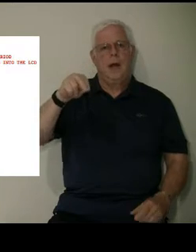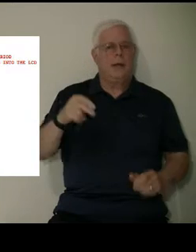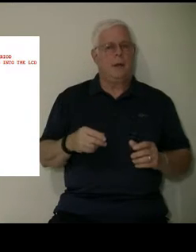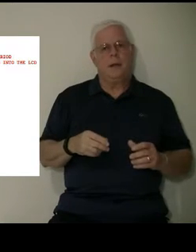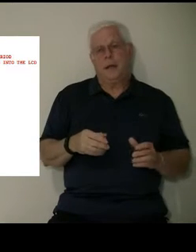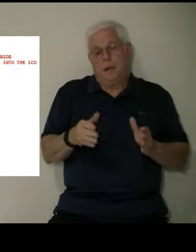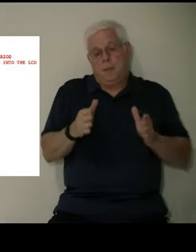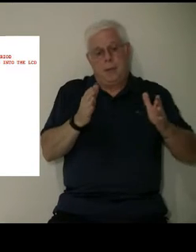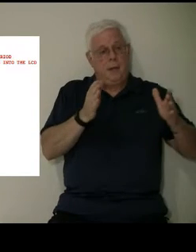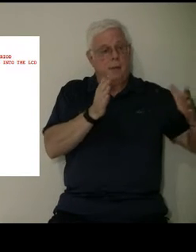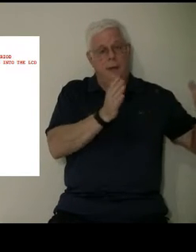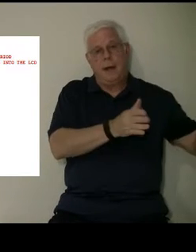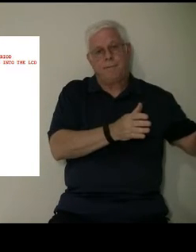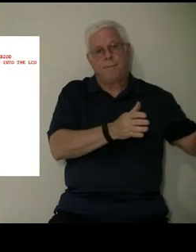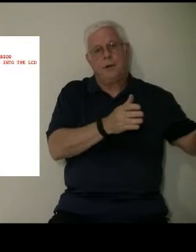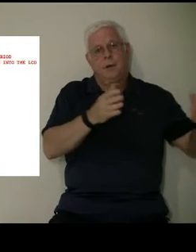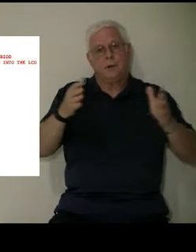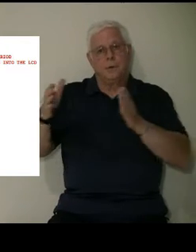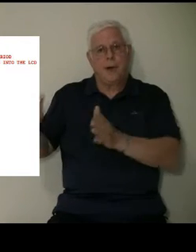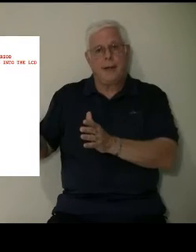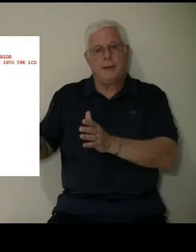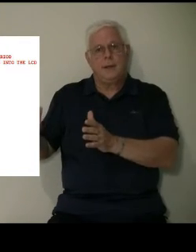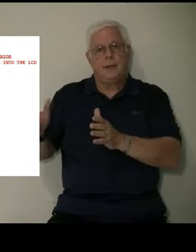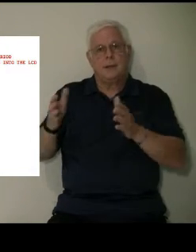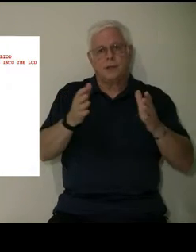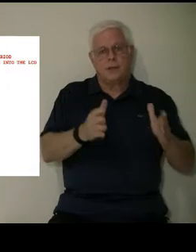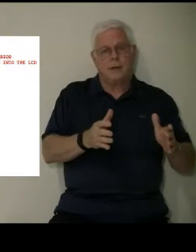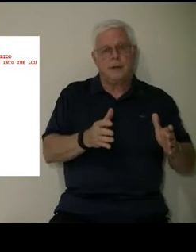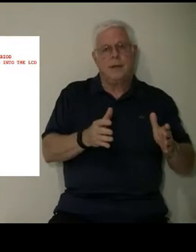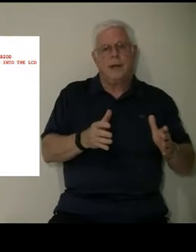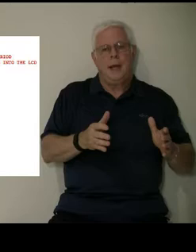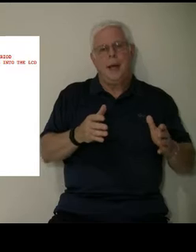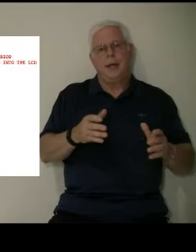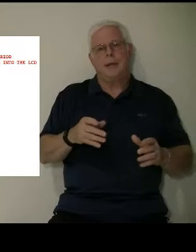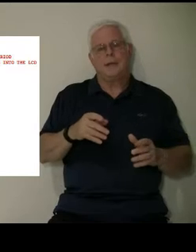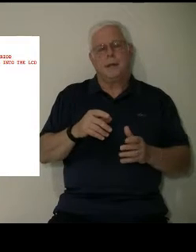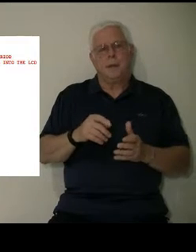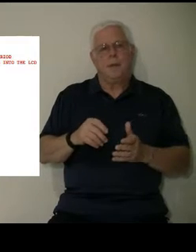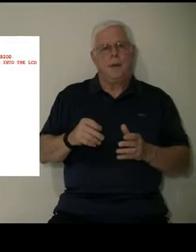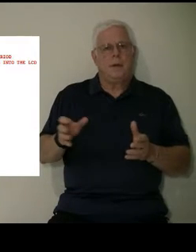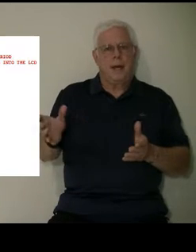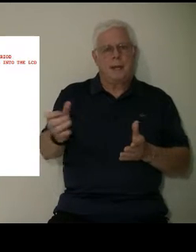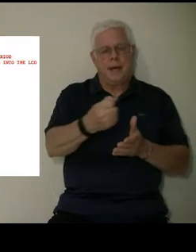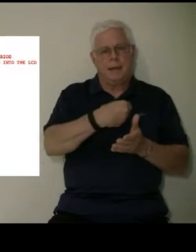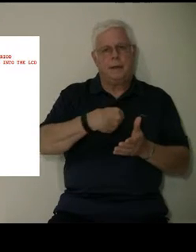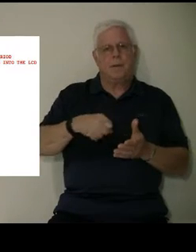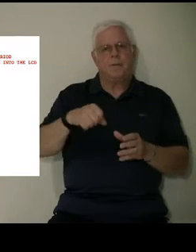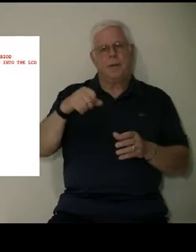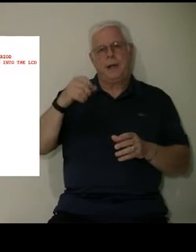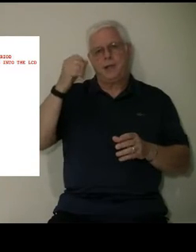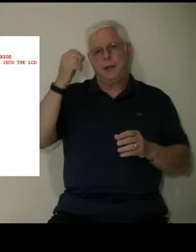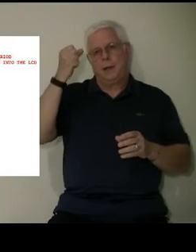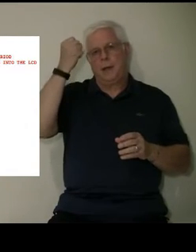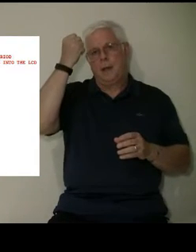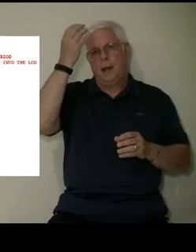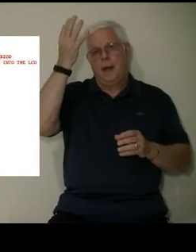And it can be either left or right or centered, and it takes that information